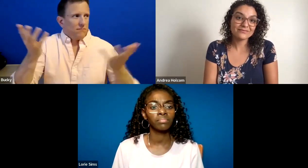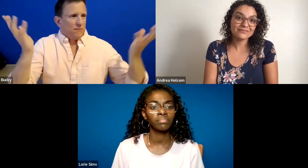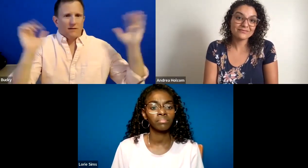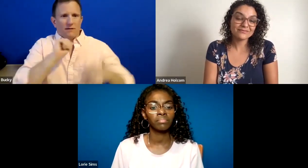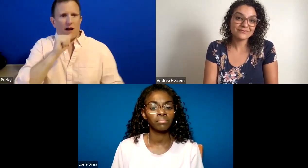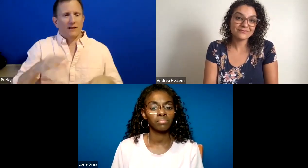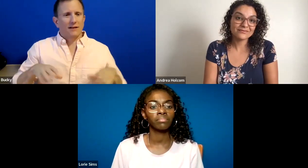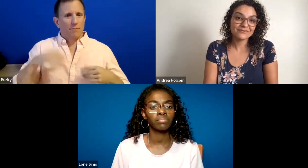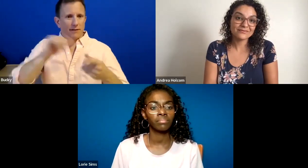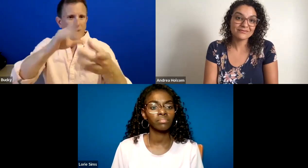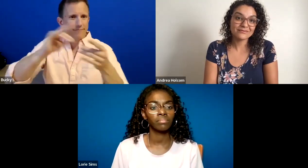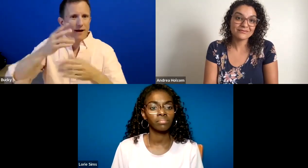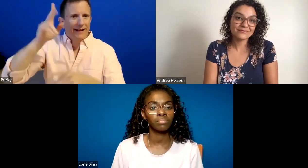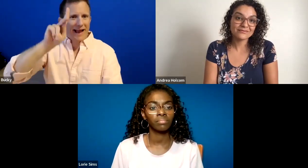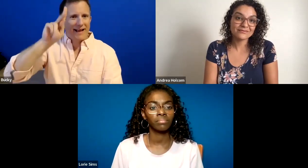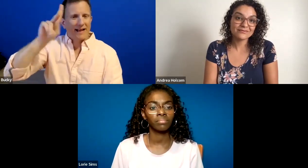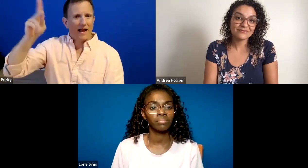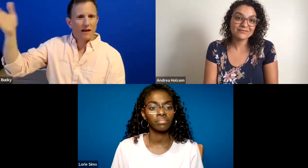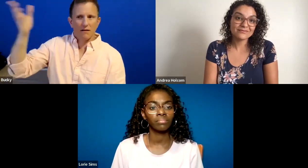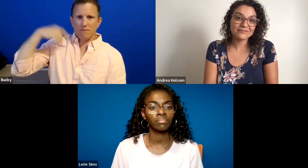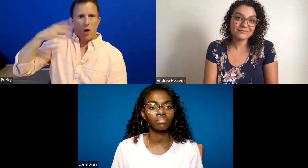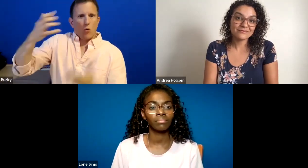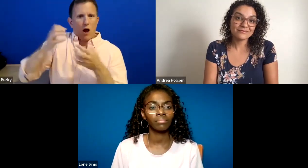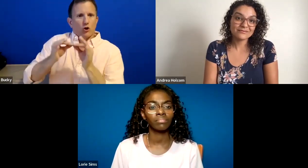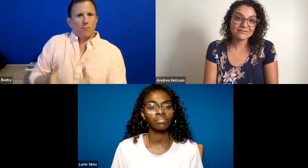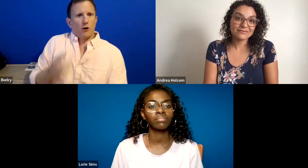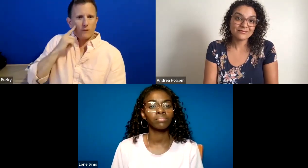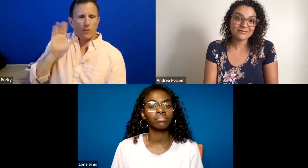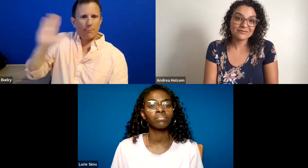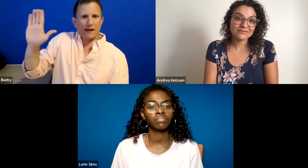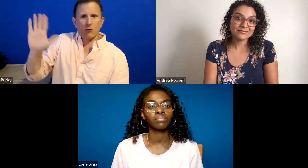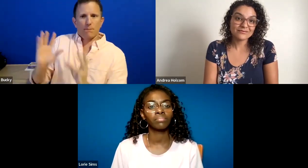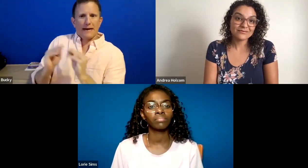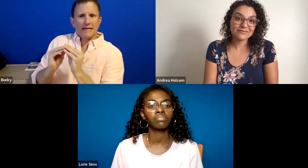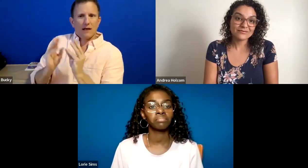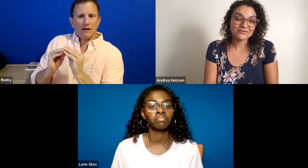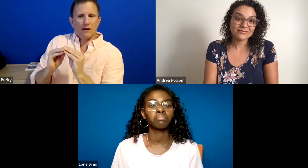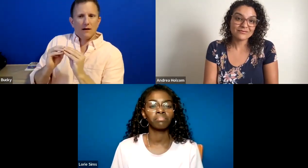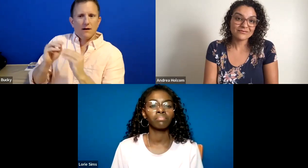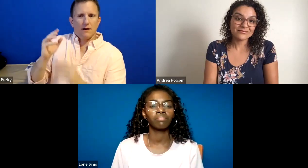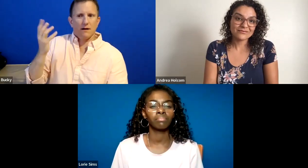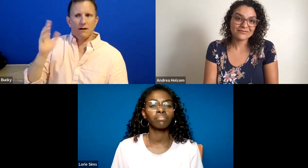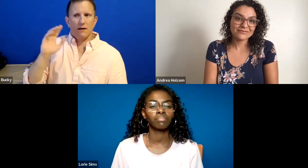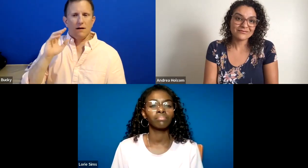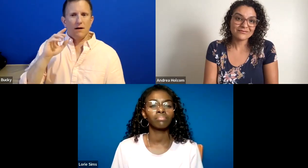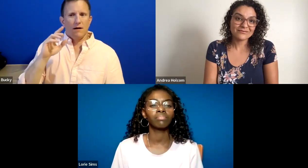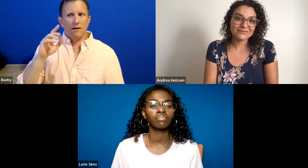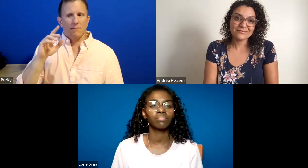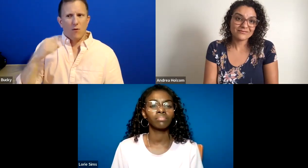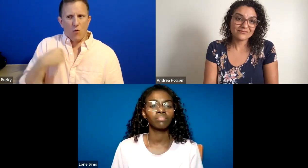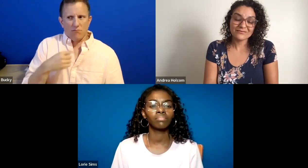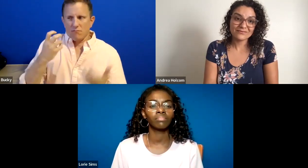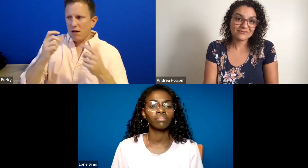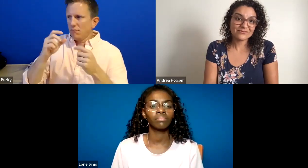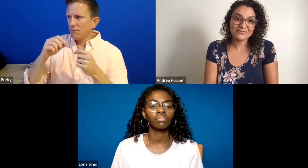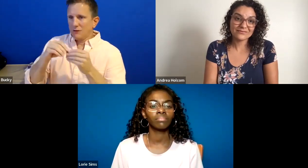a request, you know, it's quite possible that, you know, for example, like you just mentioned, a KKK meeting or